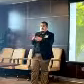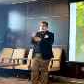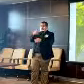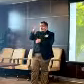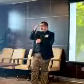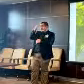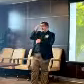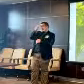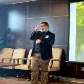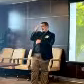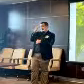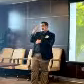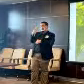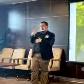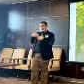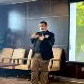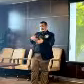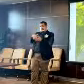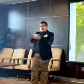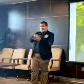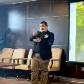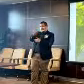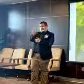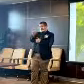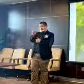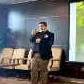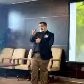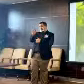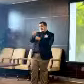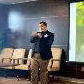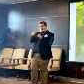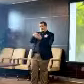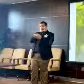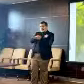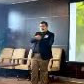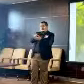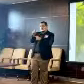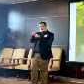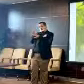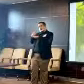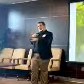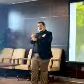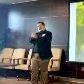We know that immune-compromised children and adults count on us to keep them healthy.